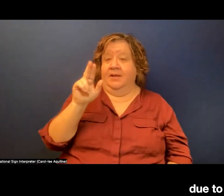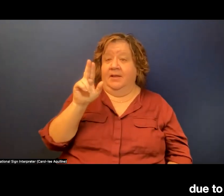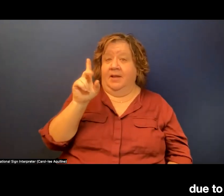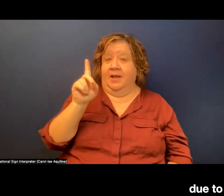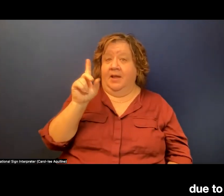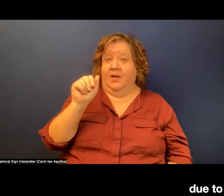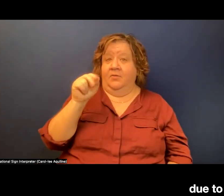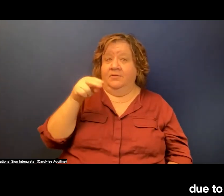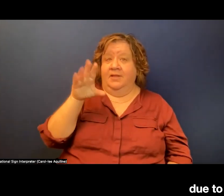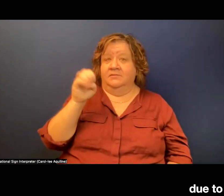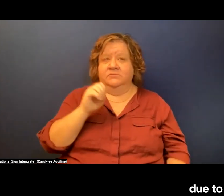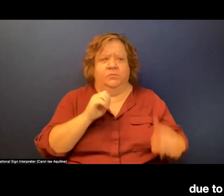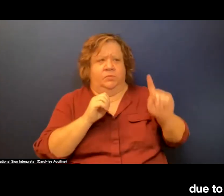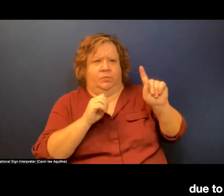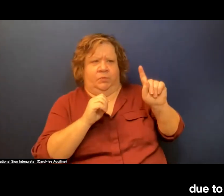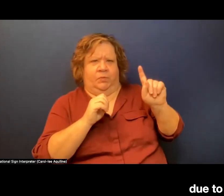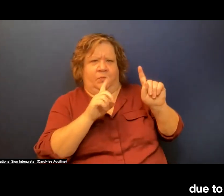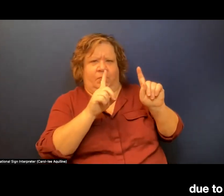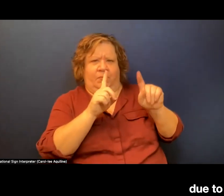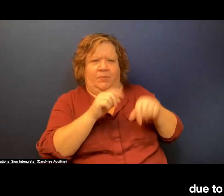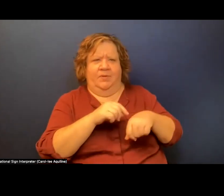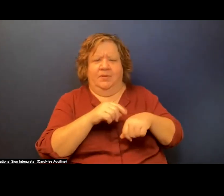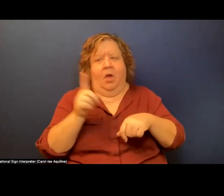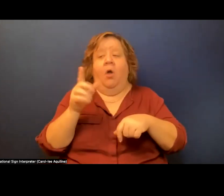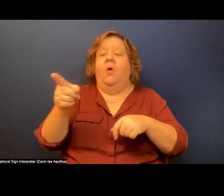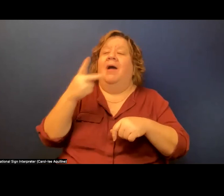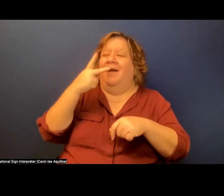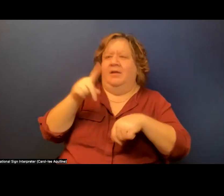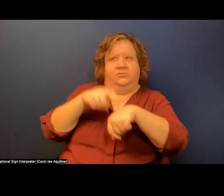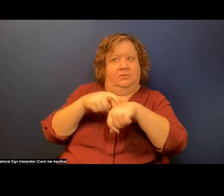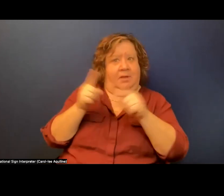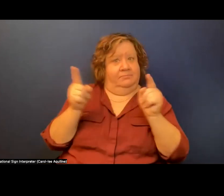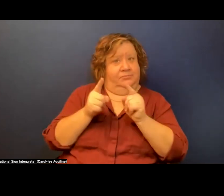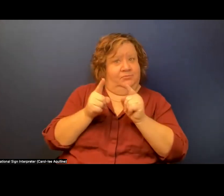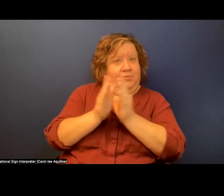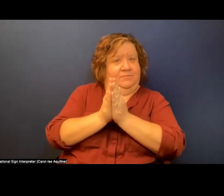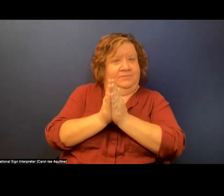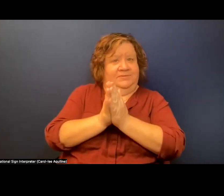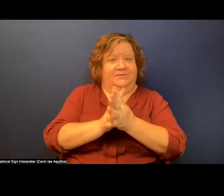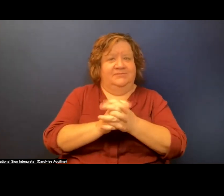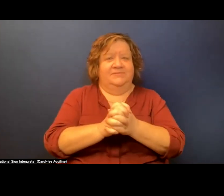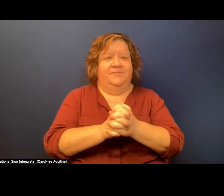time to talk about what can donors do differently? Thanks, Gaudens, over to you.